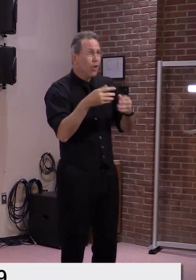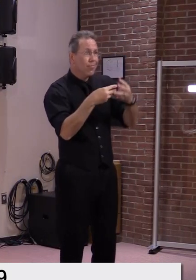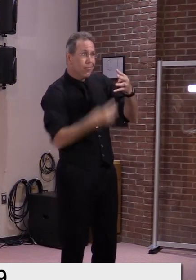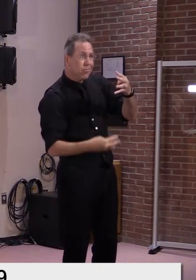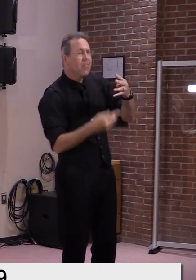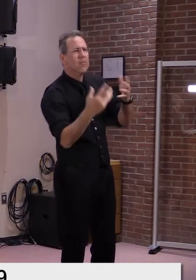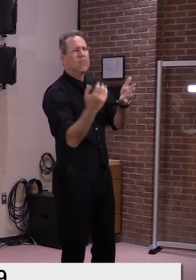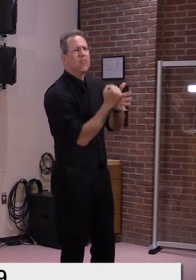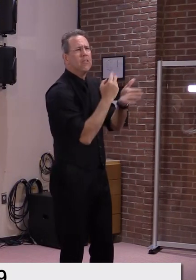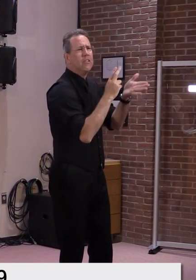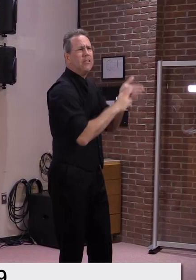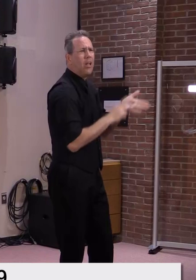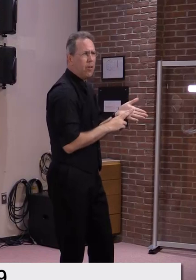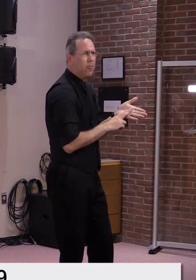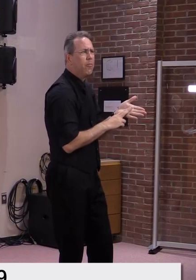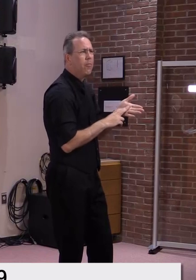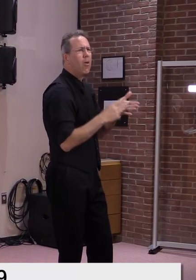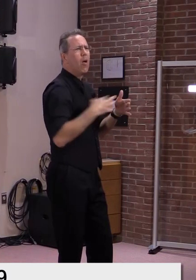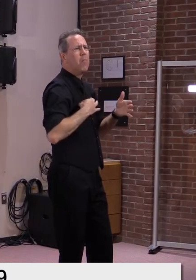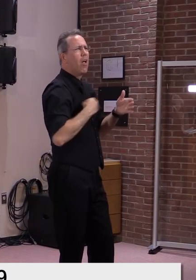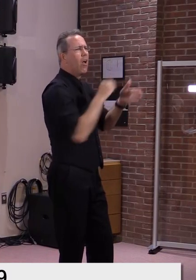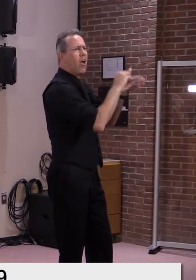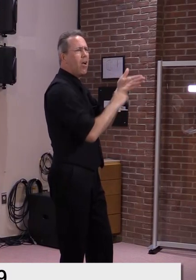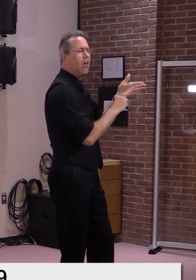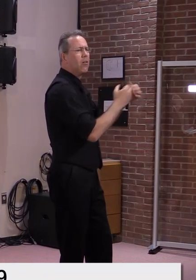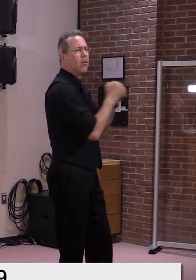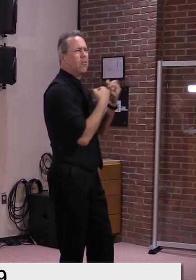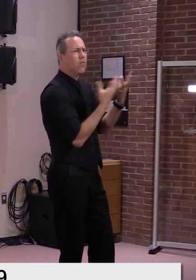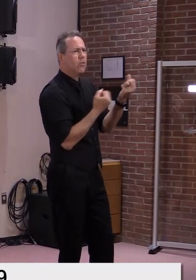can submit a request for consideration at